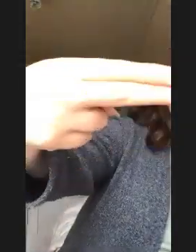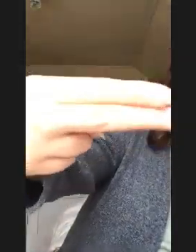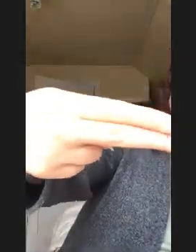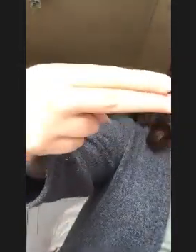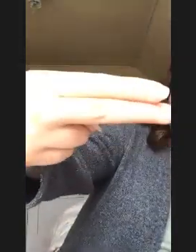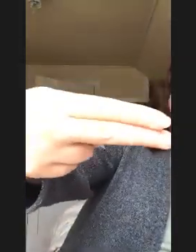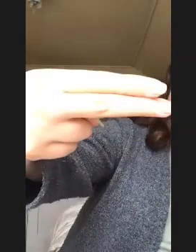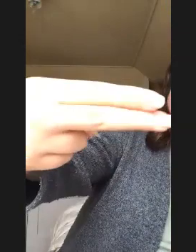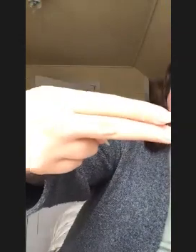Thursday,